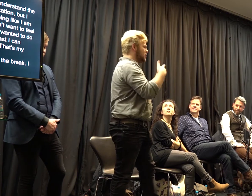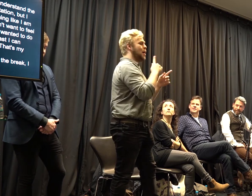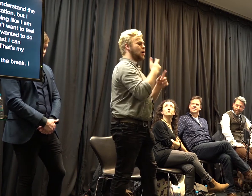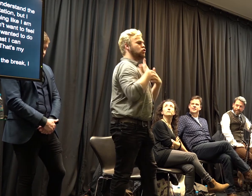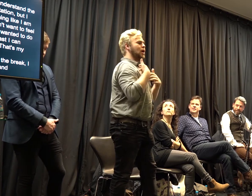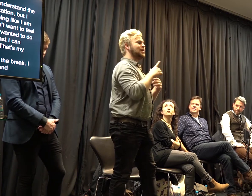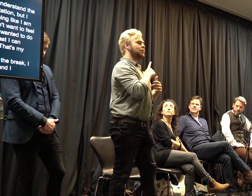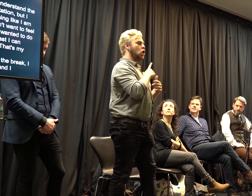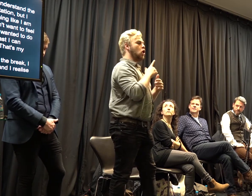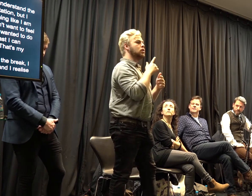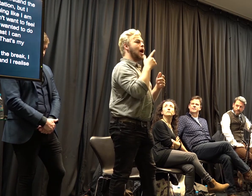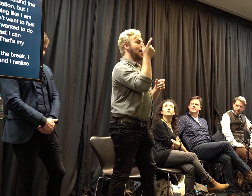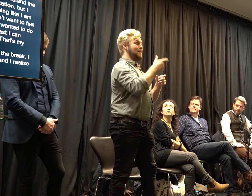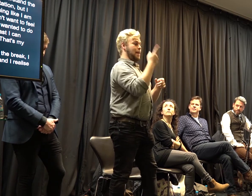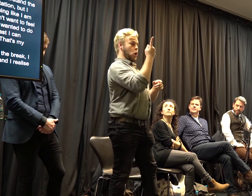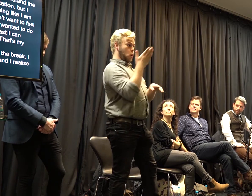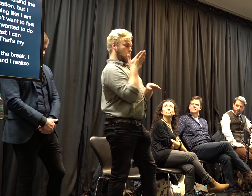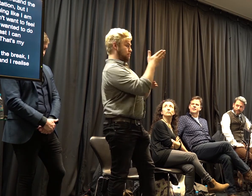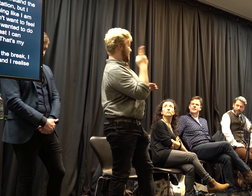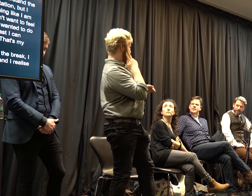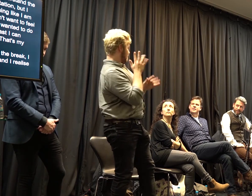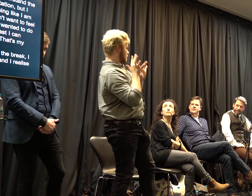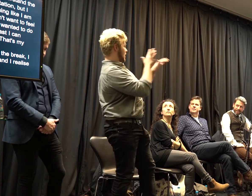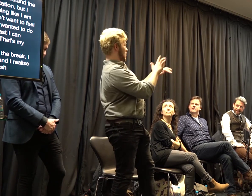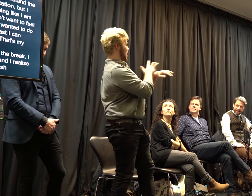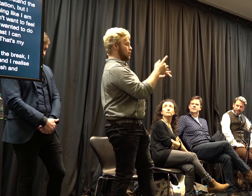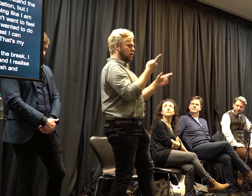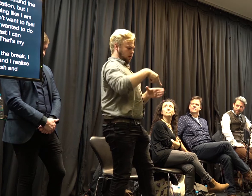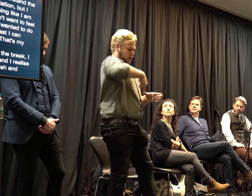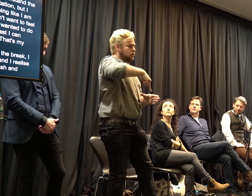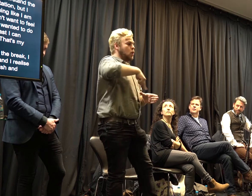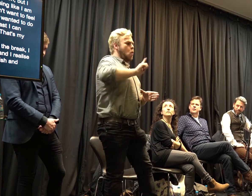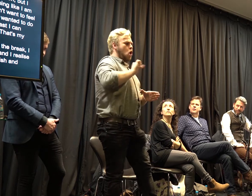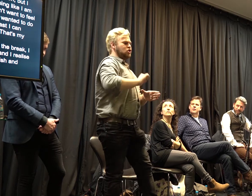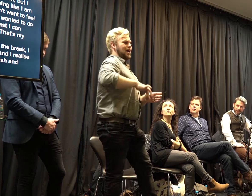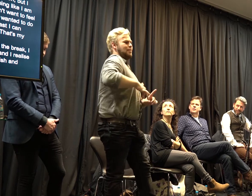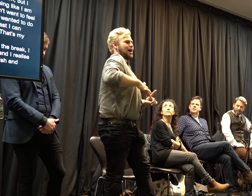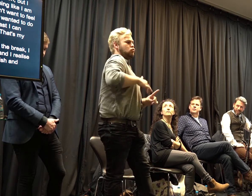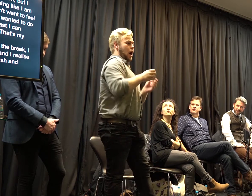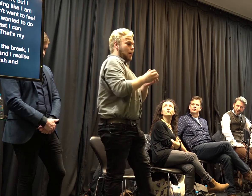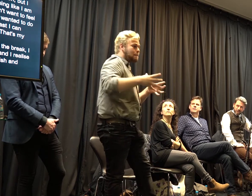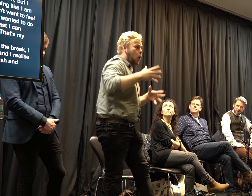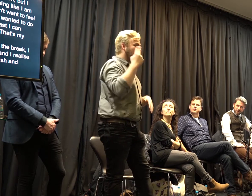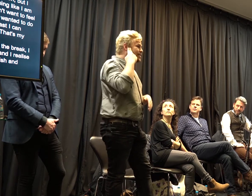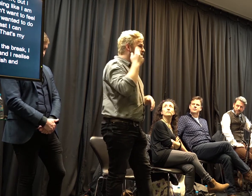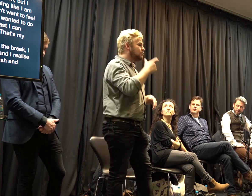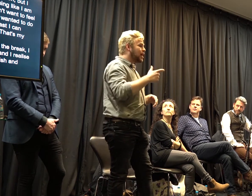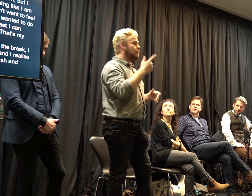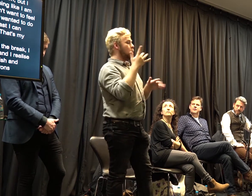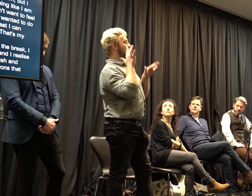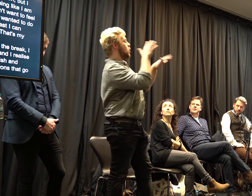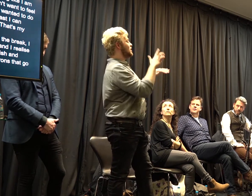talking about English and captions, but very interestingly, for deaf patrons that go to the theatre, what is